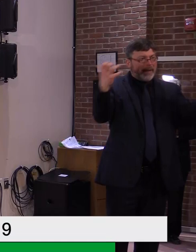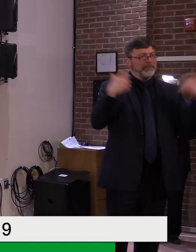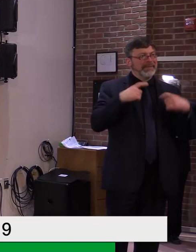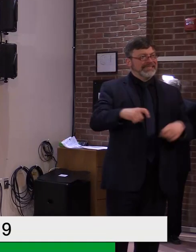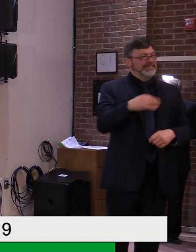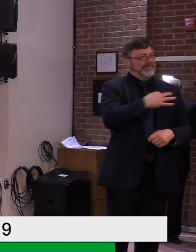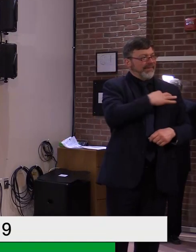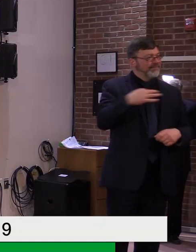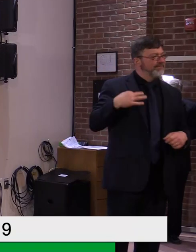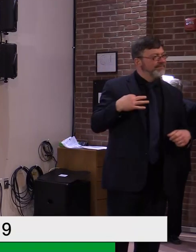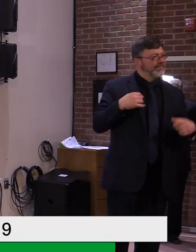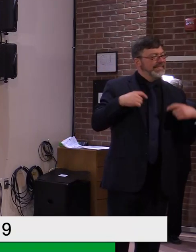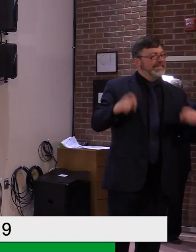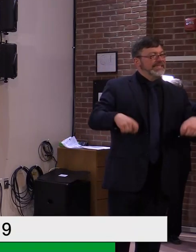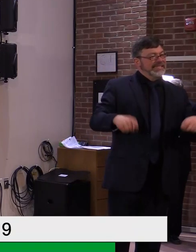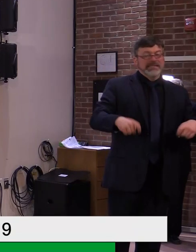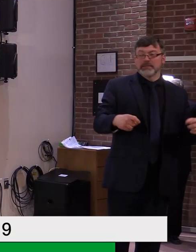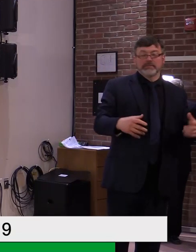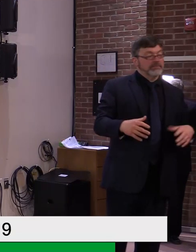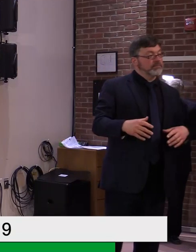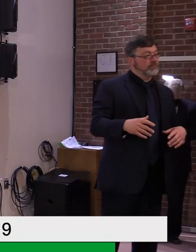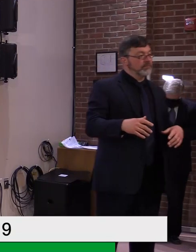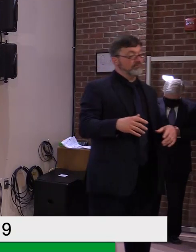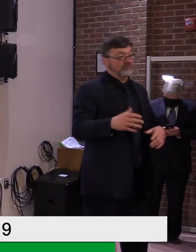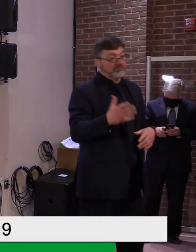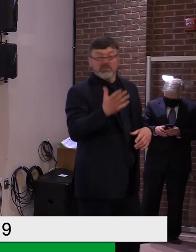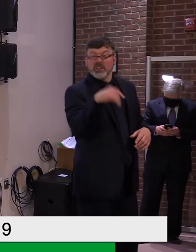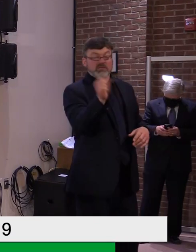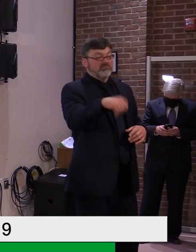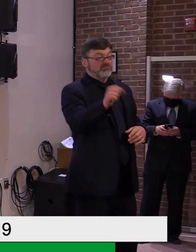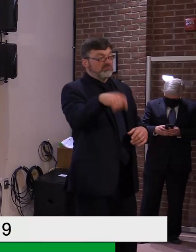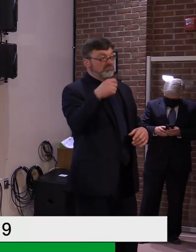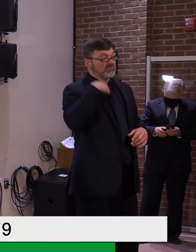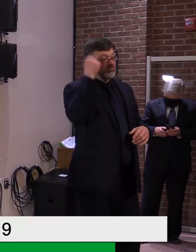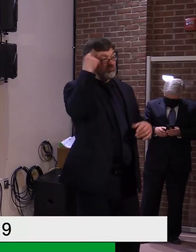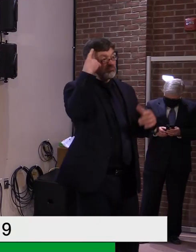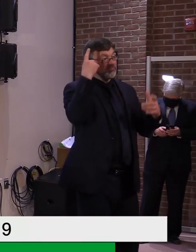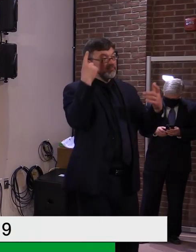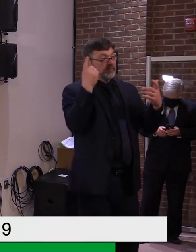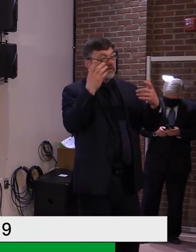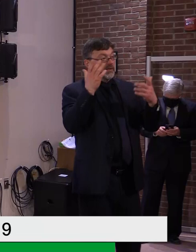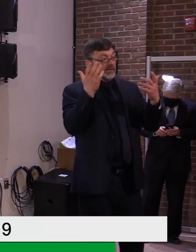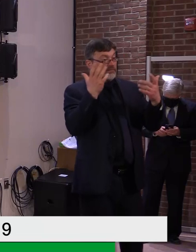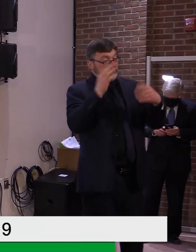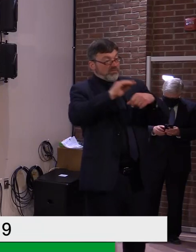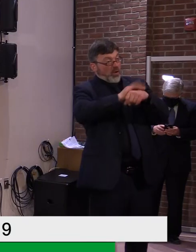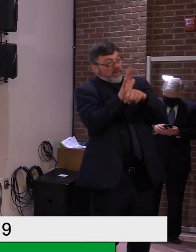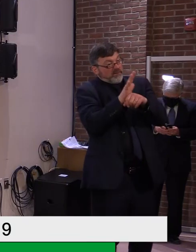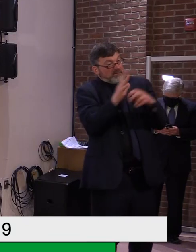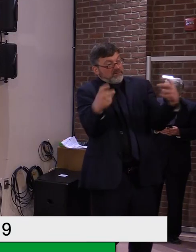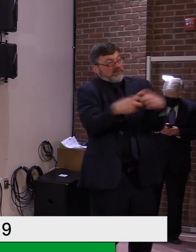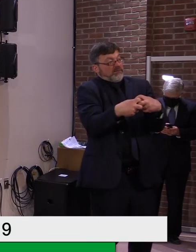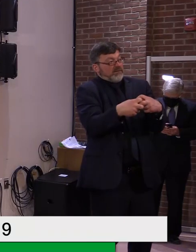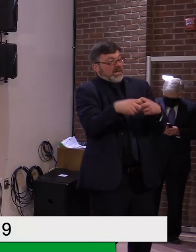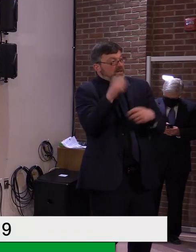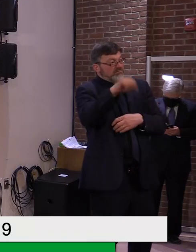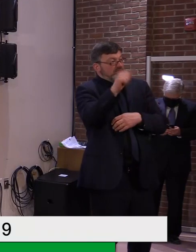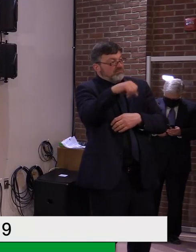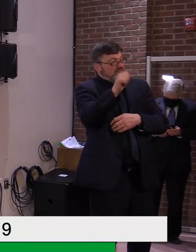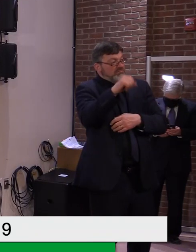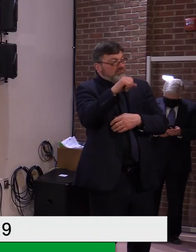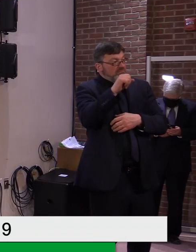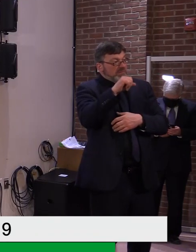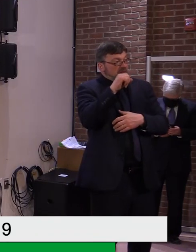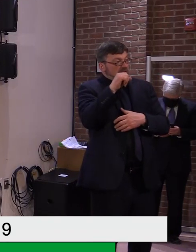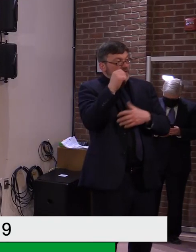that pre-pandemic, we had some workforce challenges on our hands. We had a 2.2% unemployment